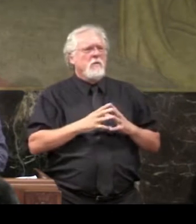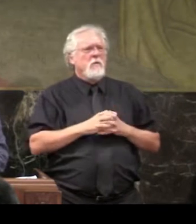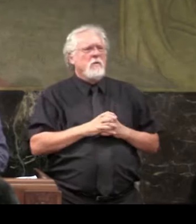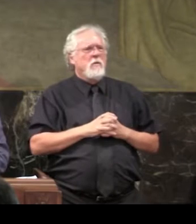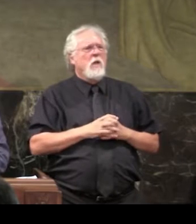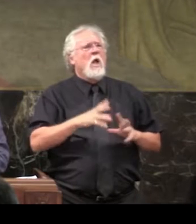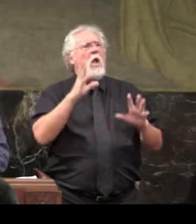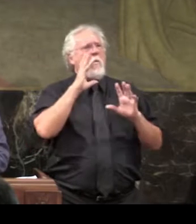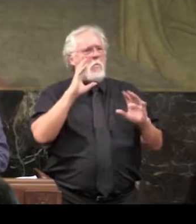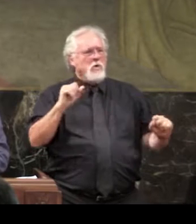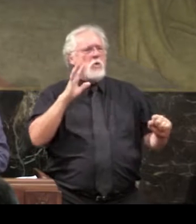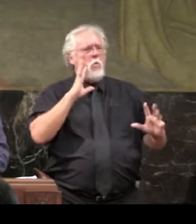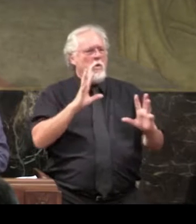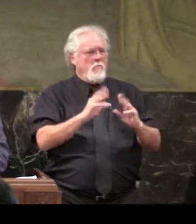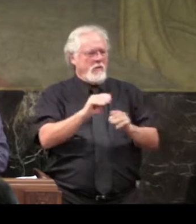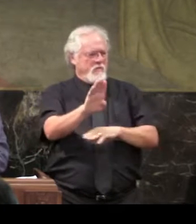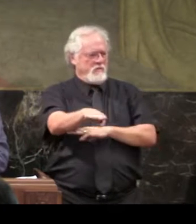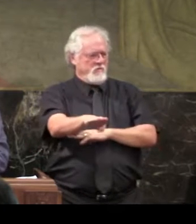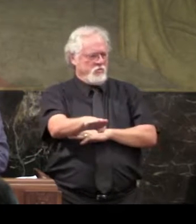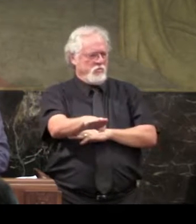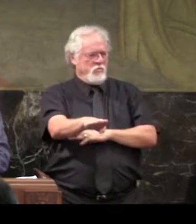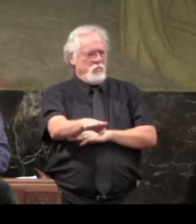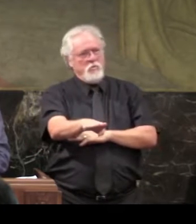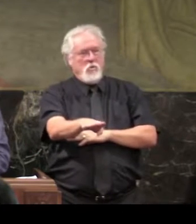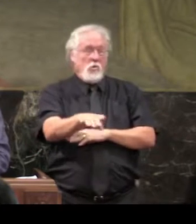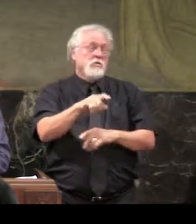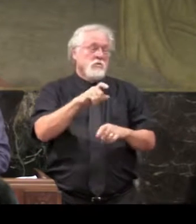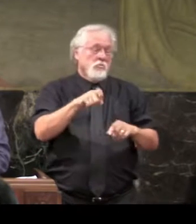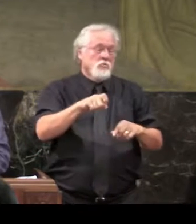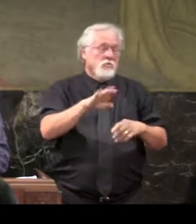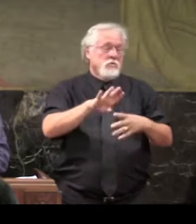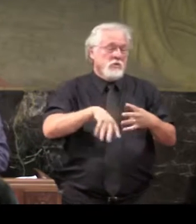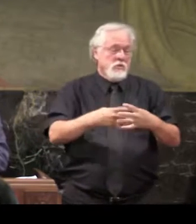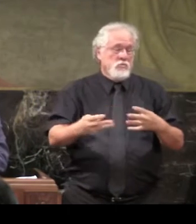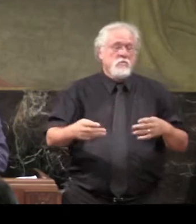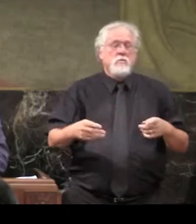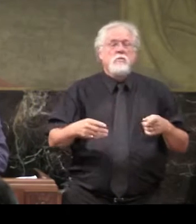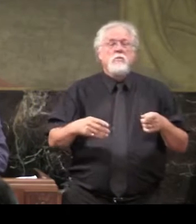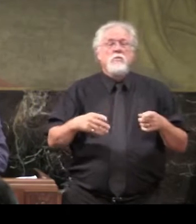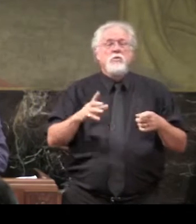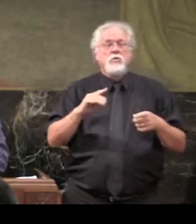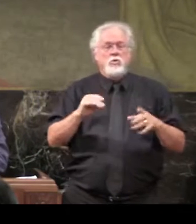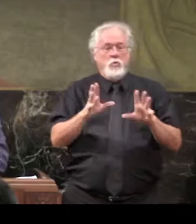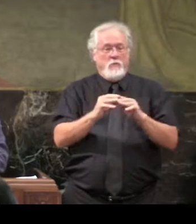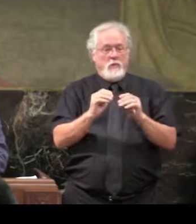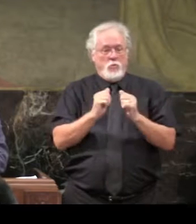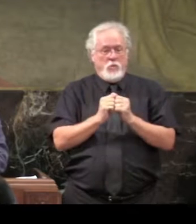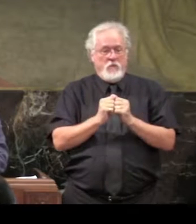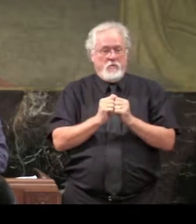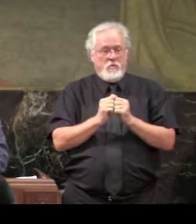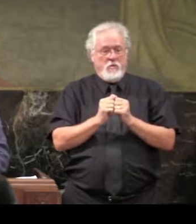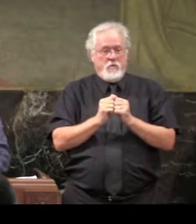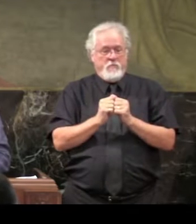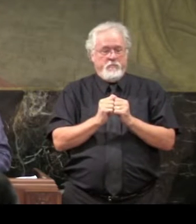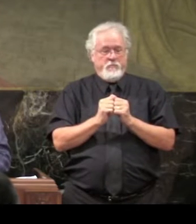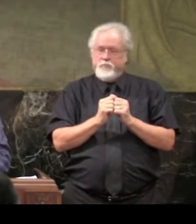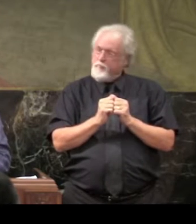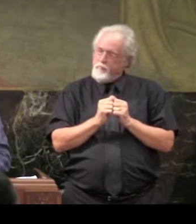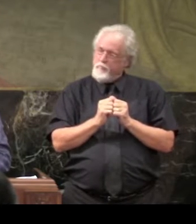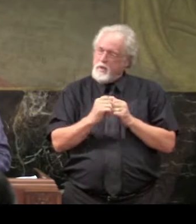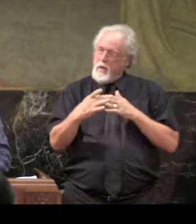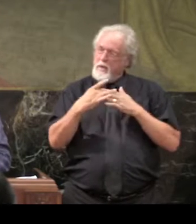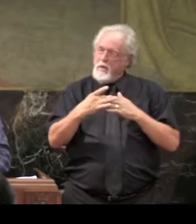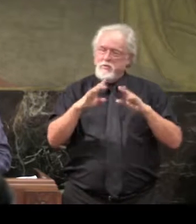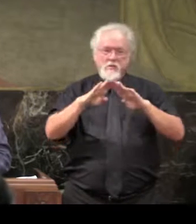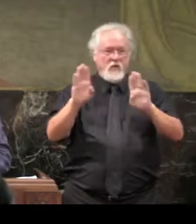the president will be meeting this afternoon, or at least it's scheduled, to meet with the leaders